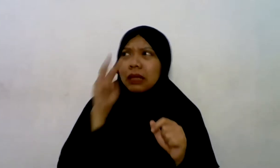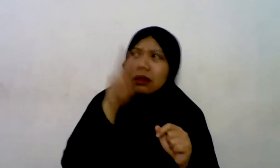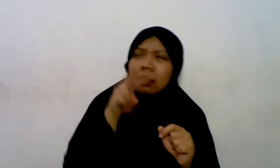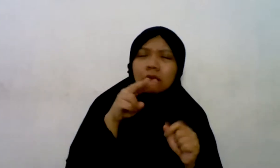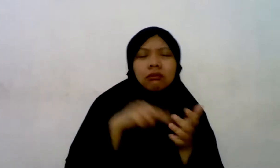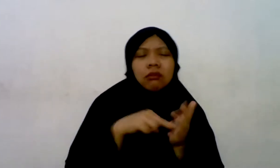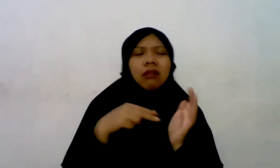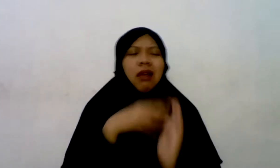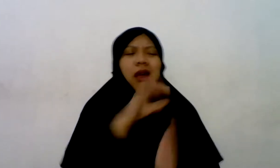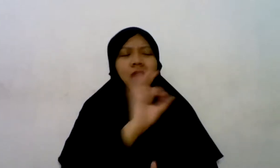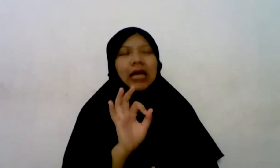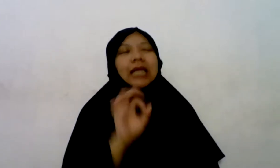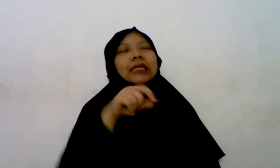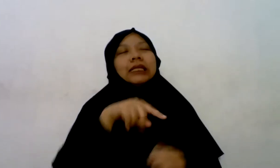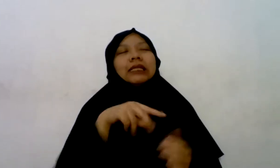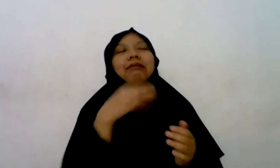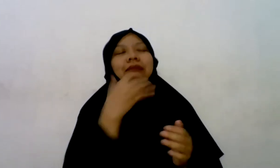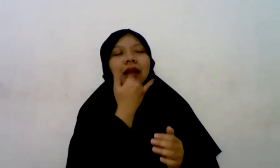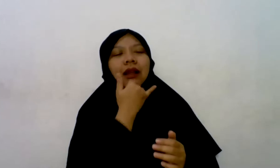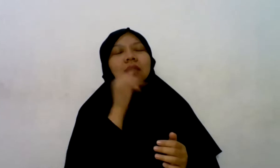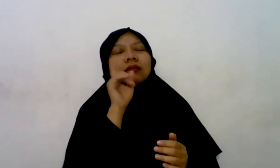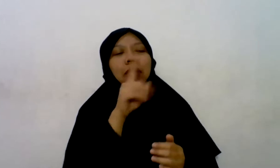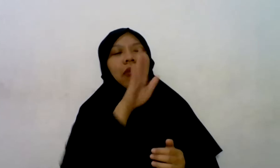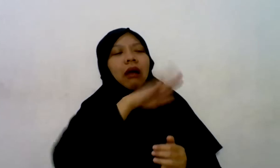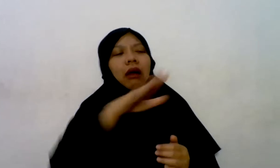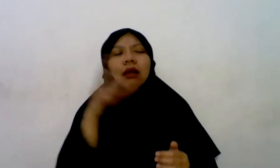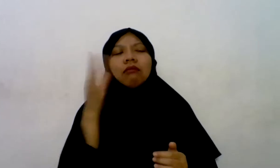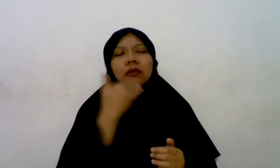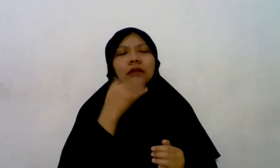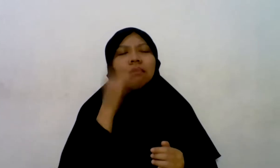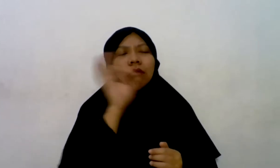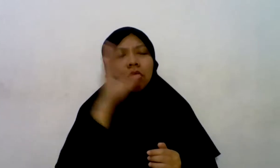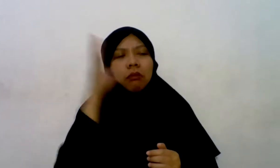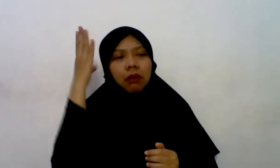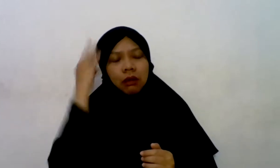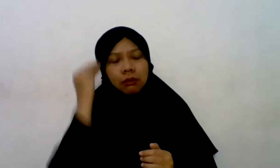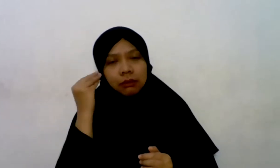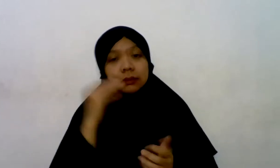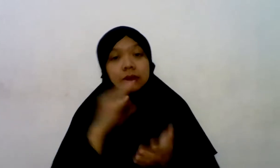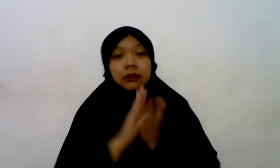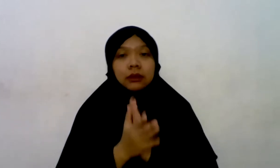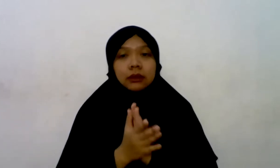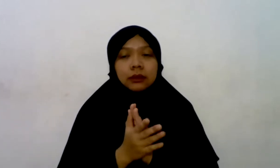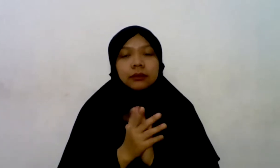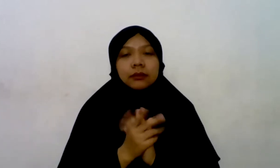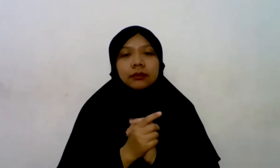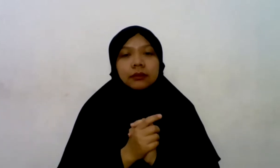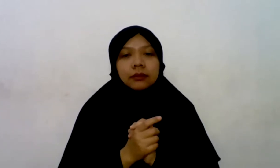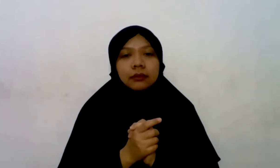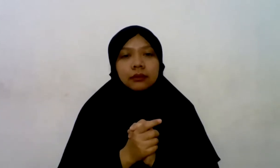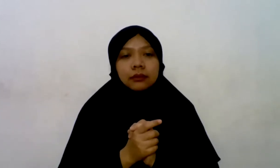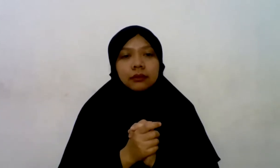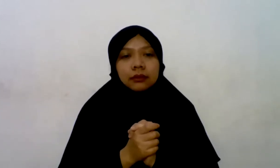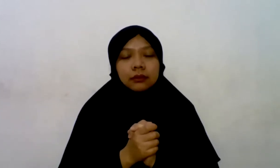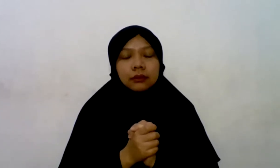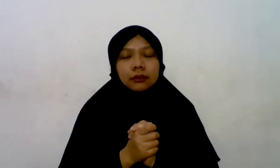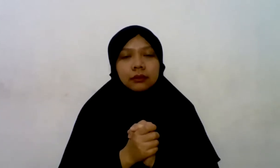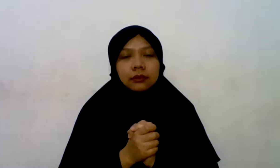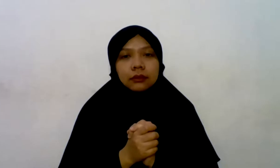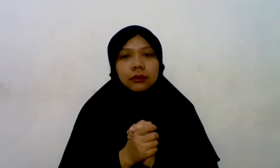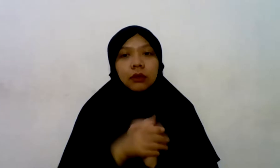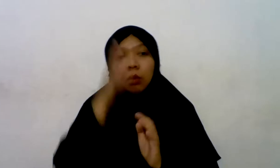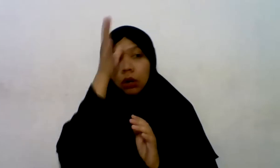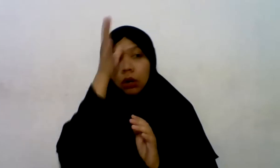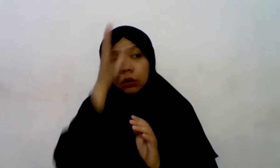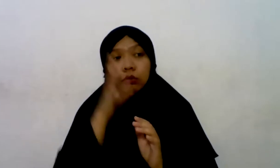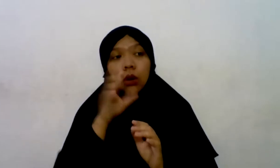find tactics from the parents how to encourage the kids use the mask. So it's very interesting.